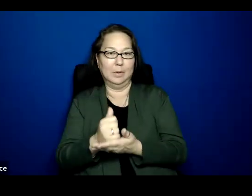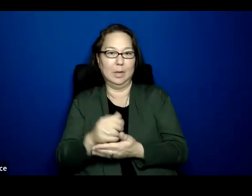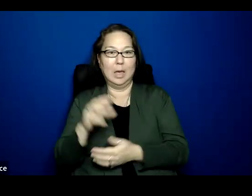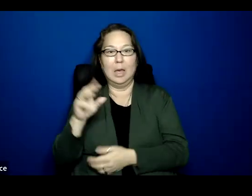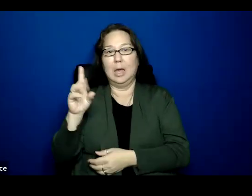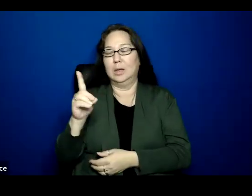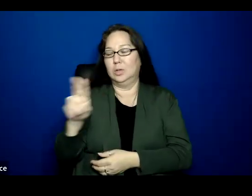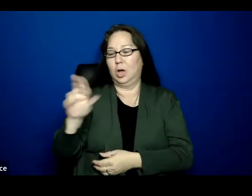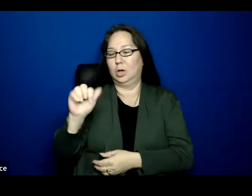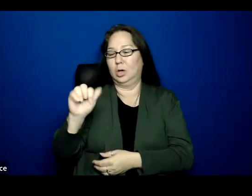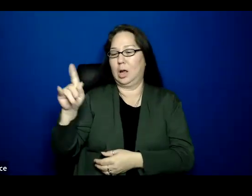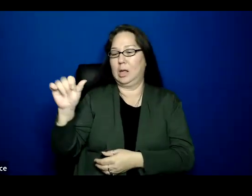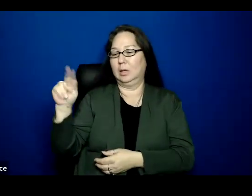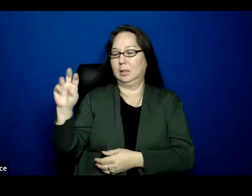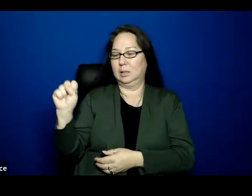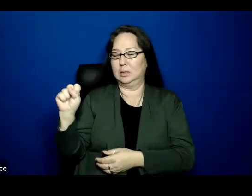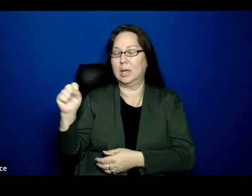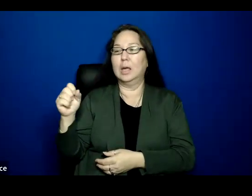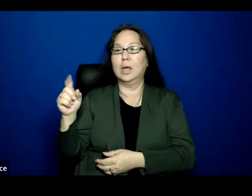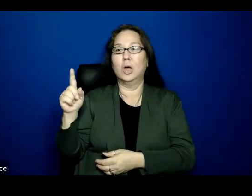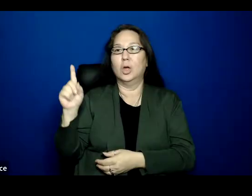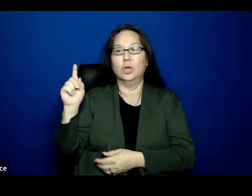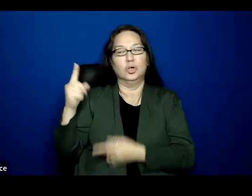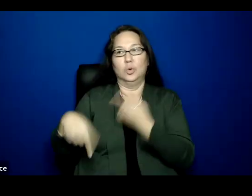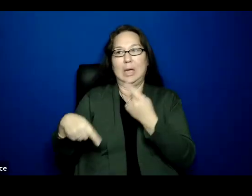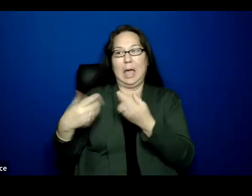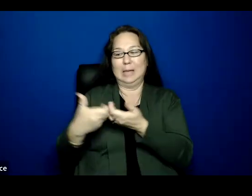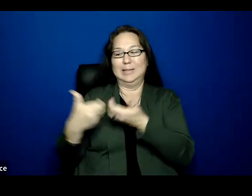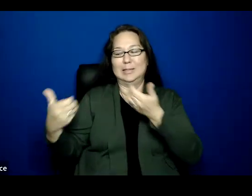because you can't separate this conversation from budget